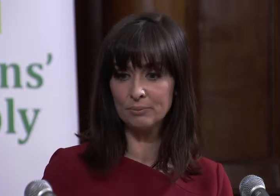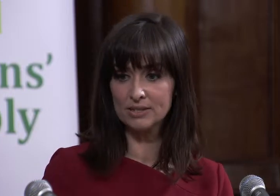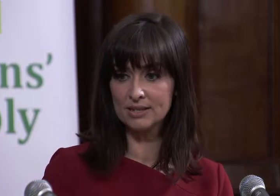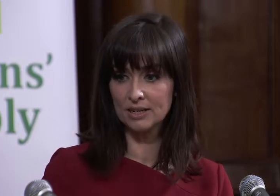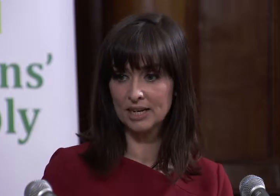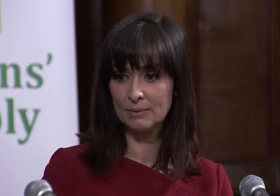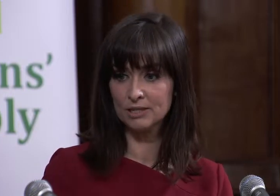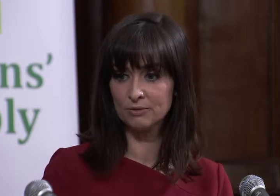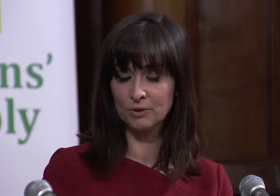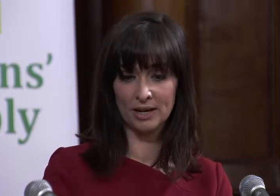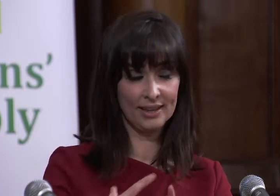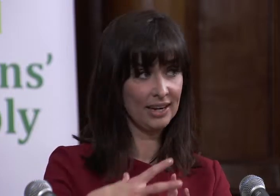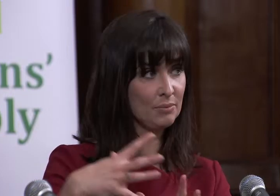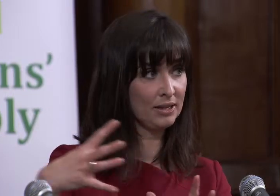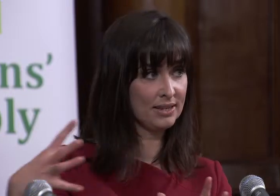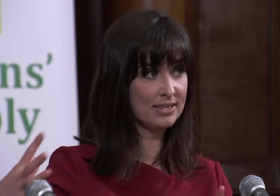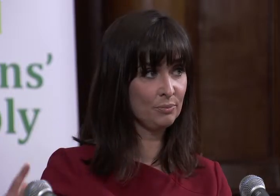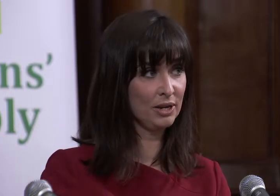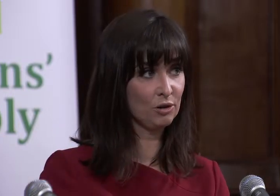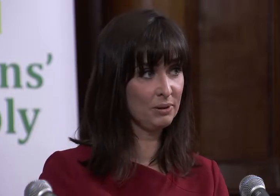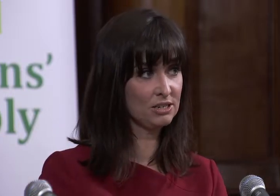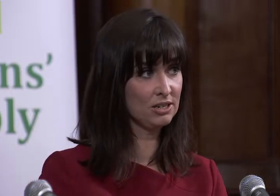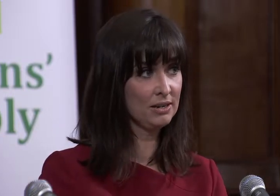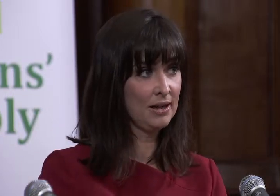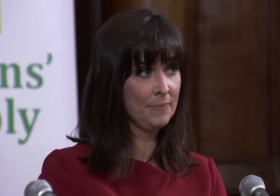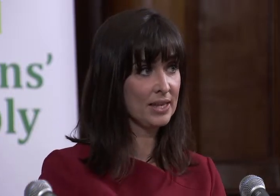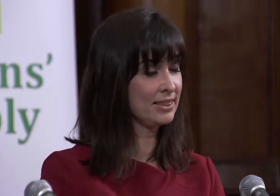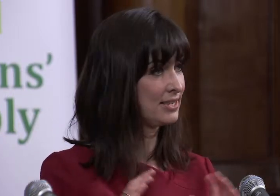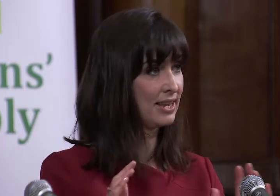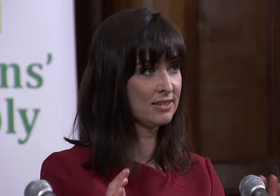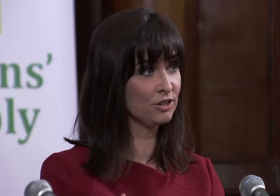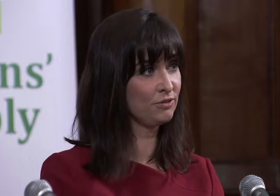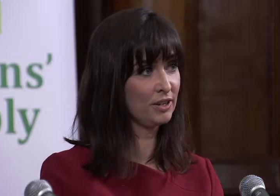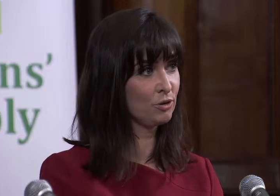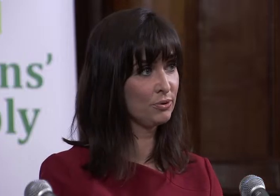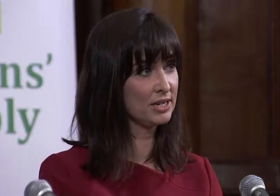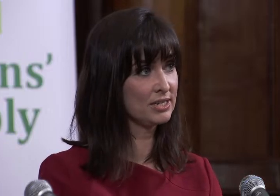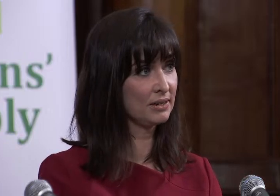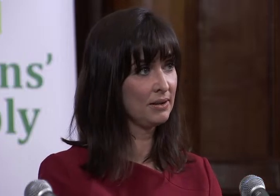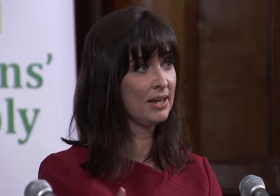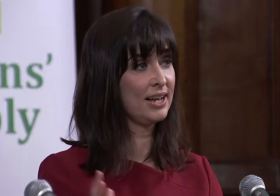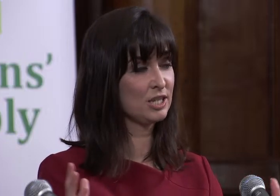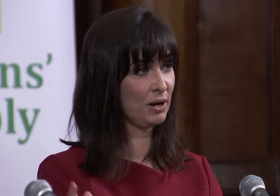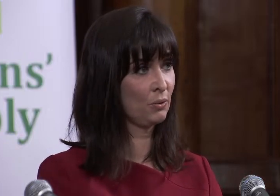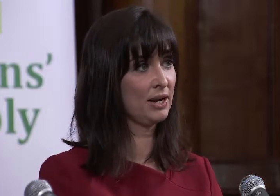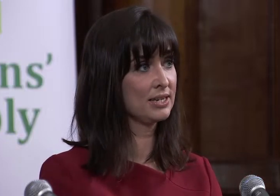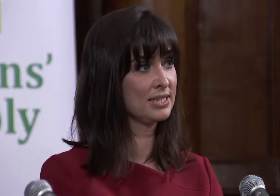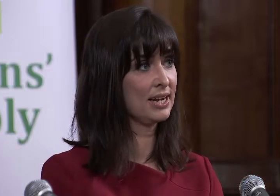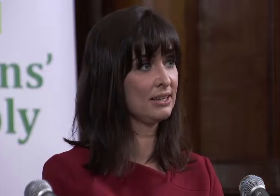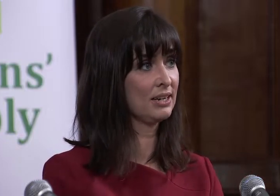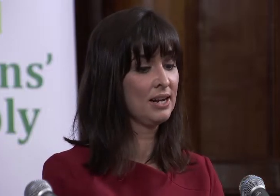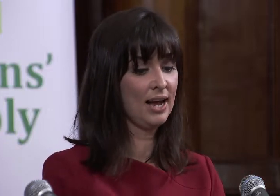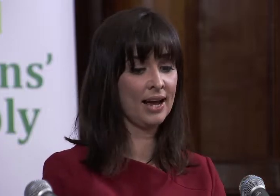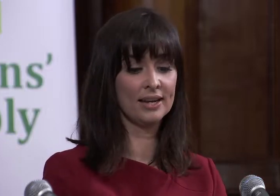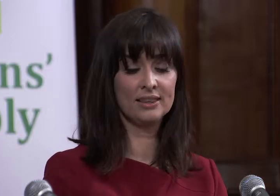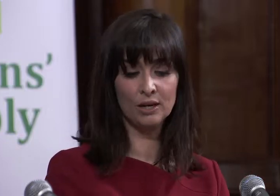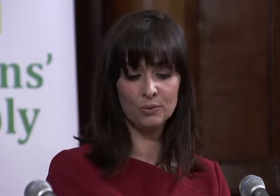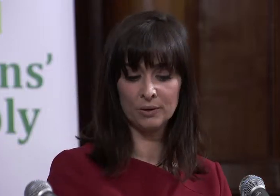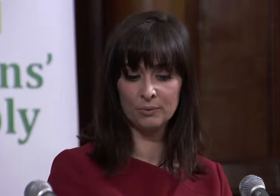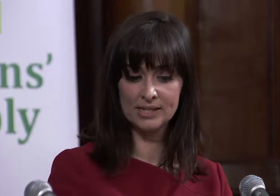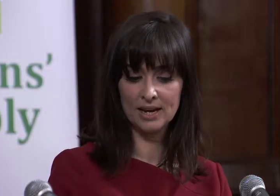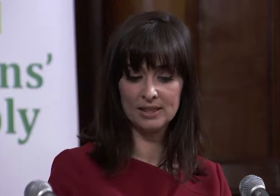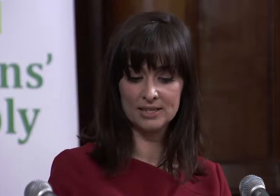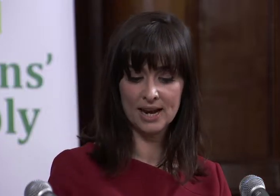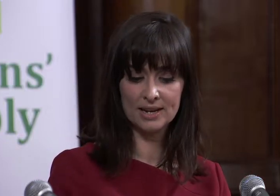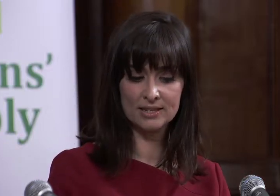where members kind of came to the fore, and thinking about this in a bigger picture. This isn't finger pointing, it's about working together. And I think